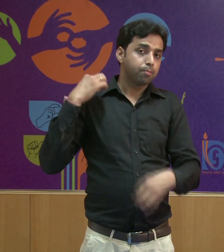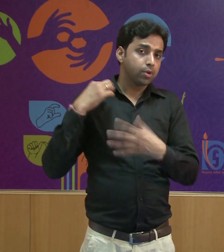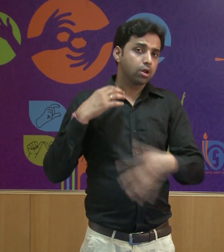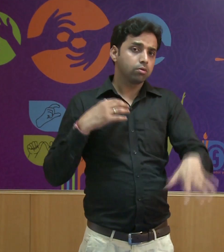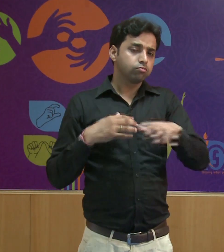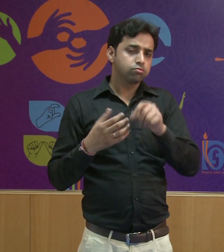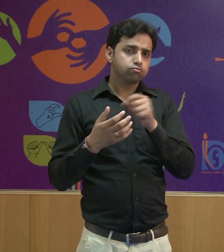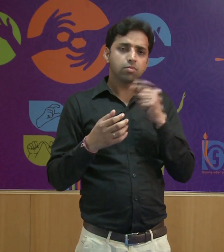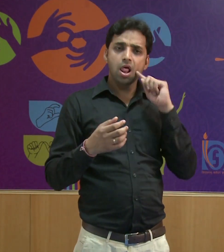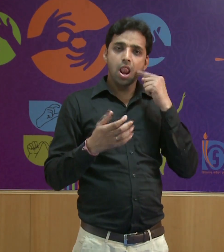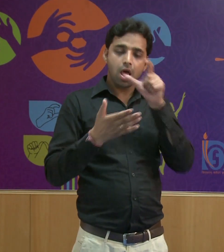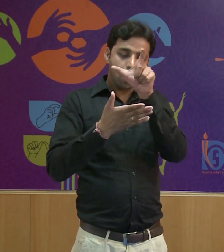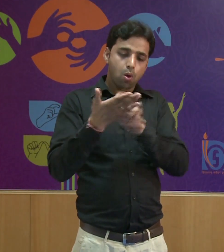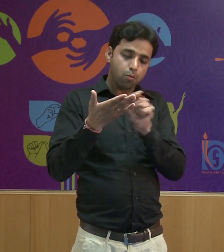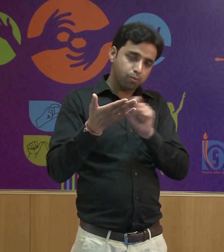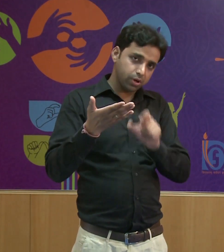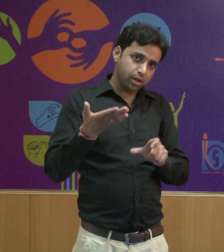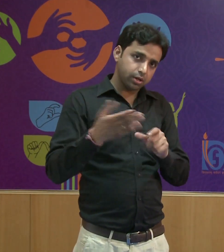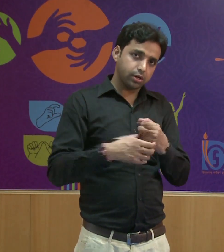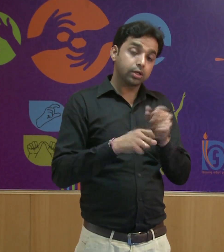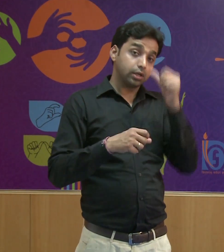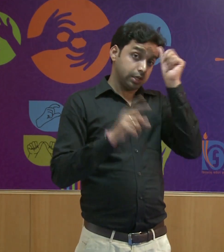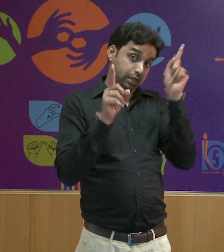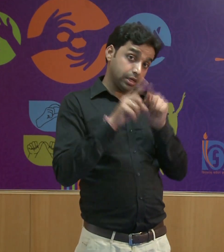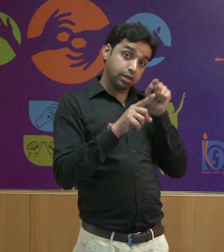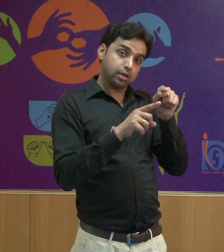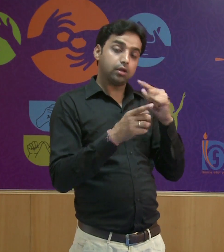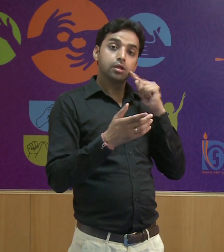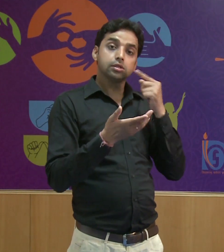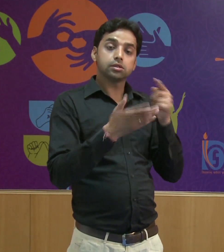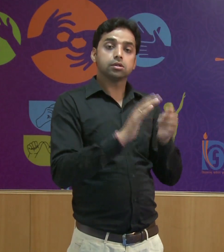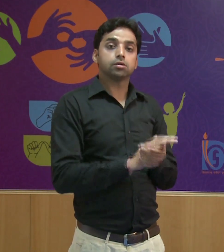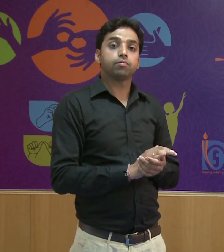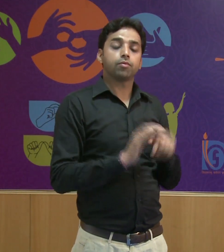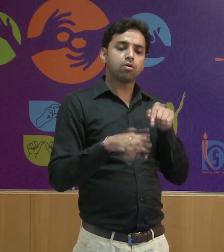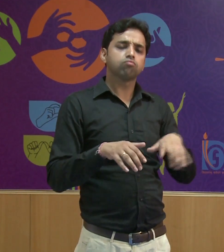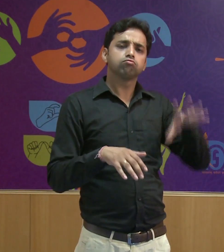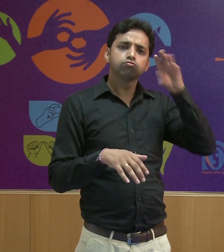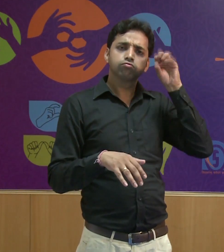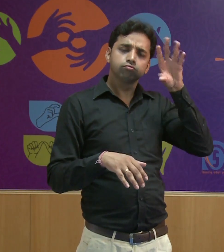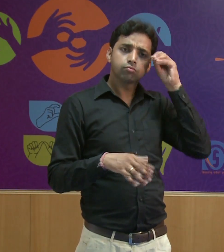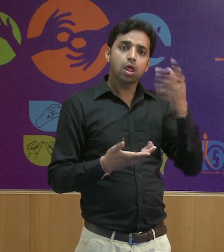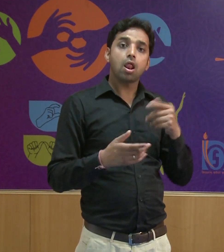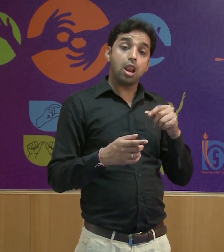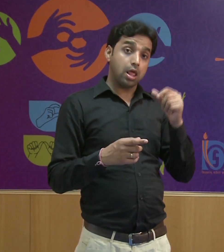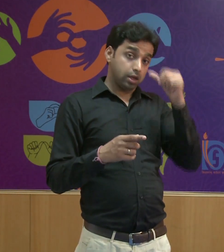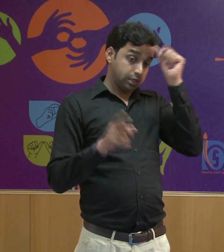writing. Thus, we learn that the Indian culture